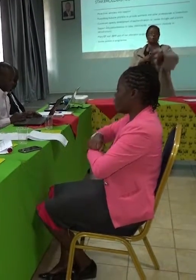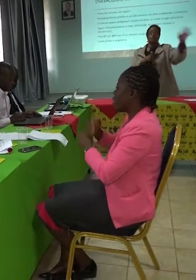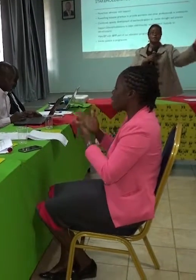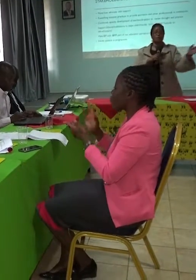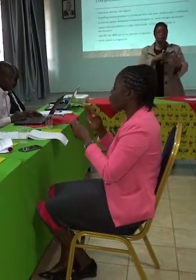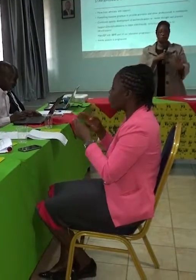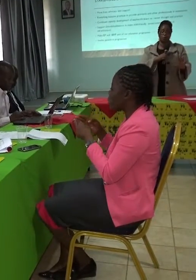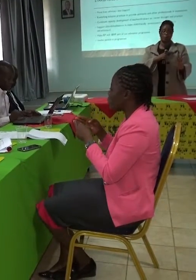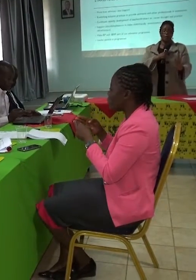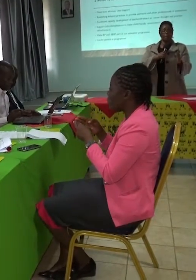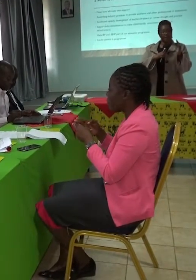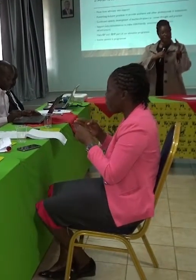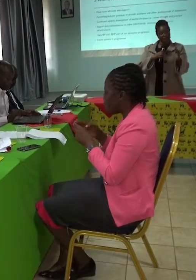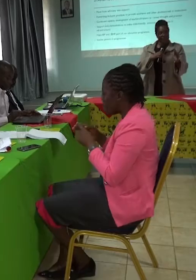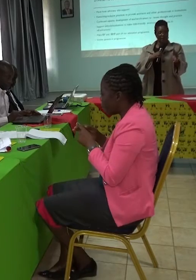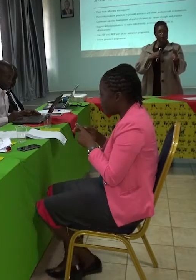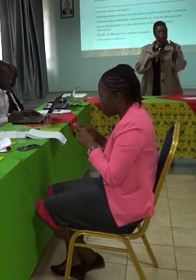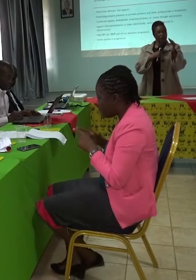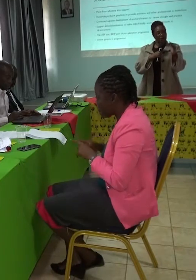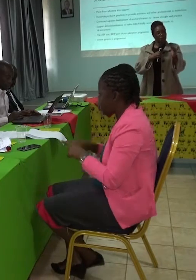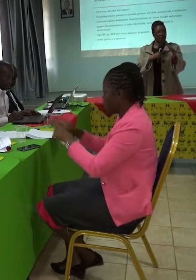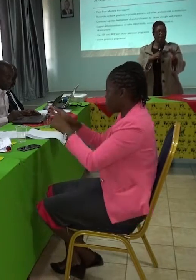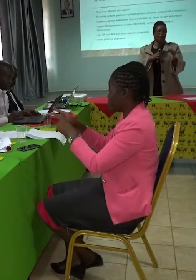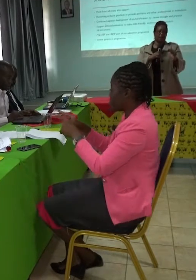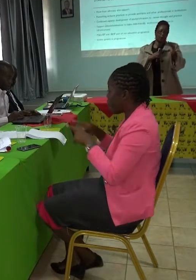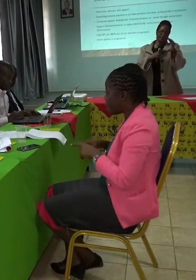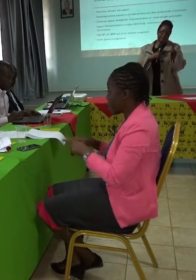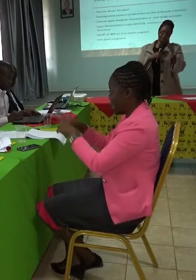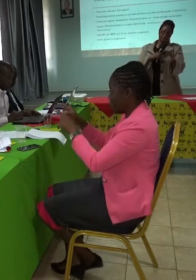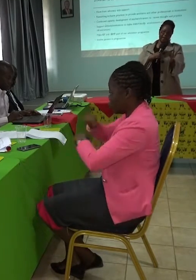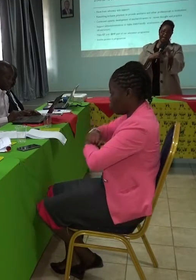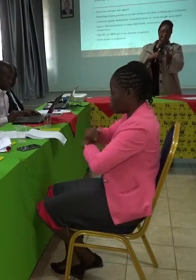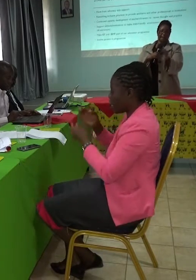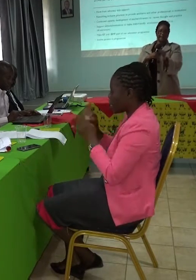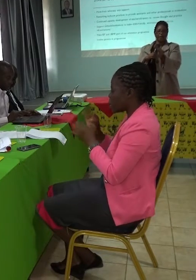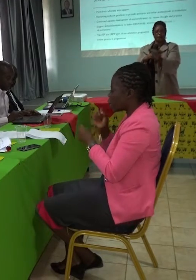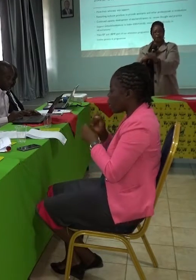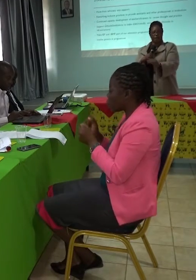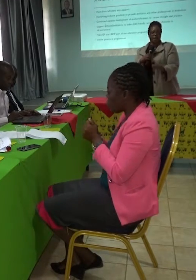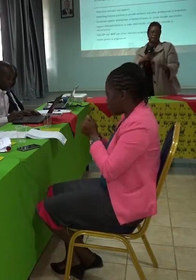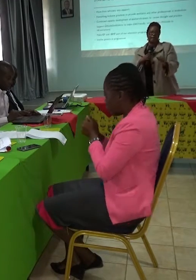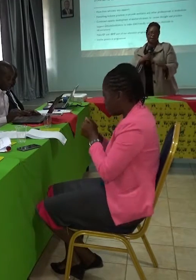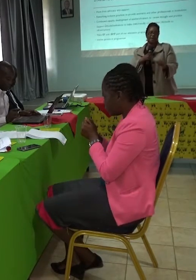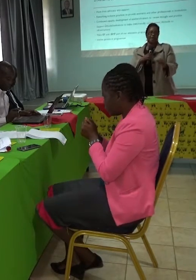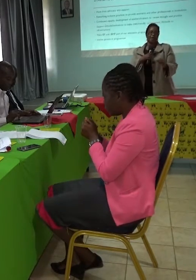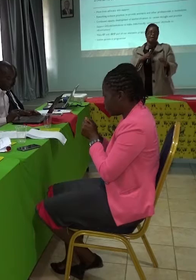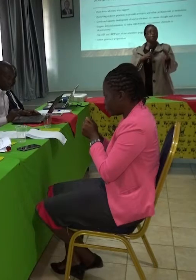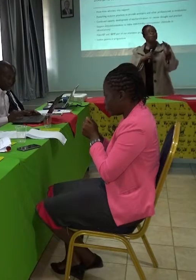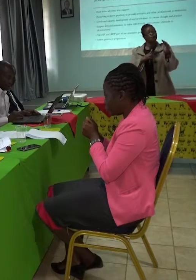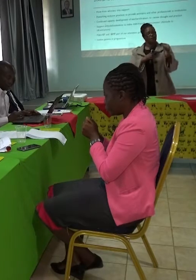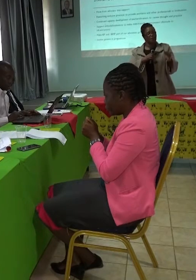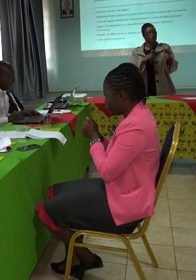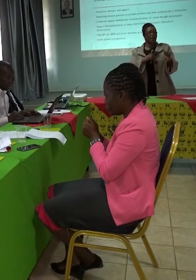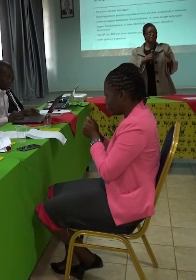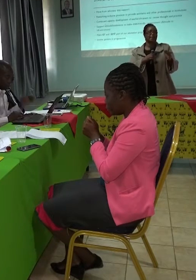mainstream inclusive education. But I think if we work together, if we journey together and address a few of those gaps that are raised, then